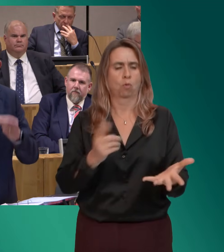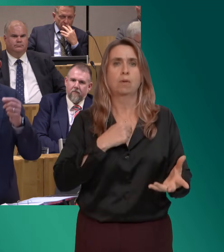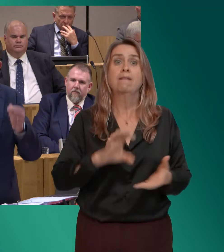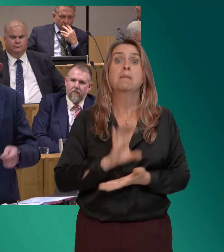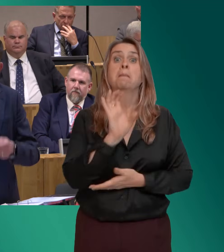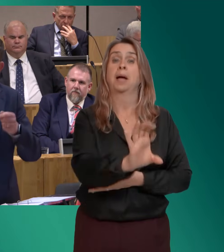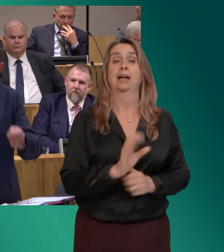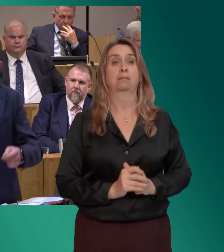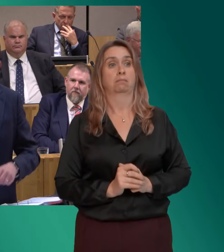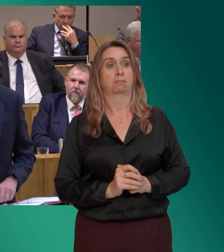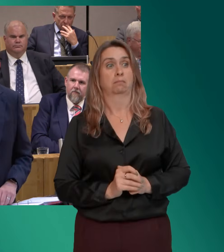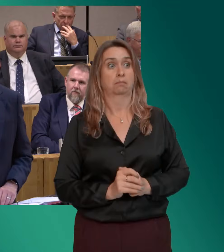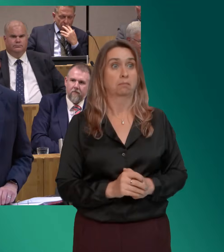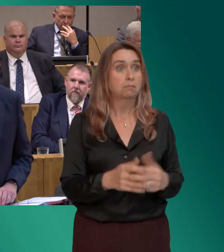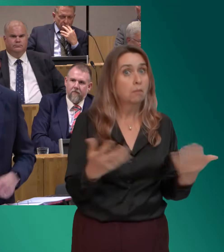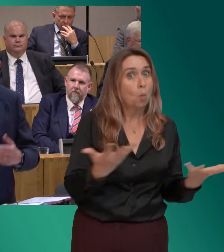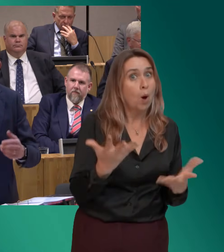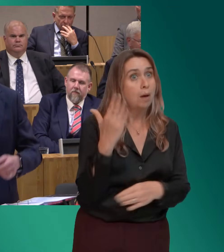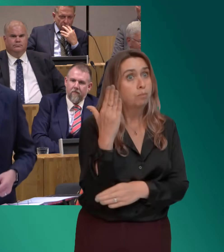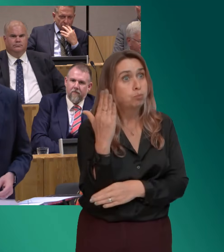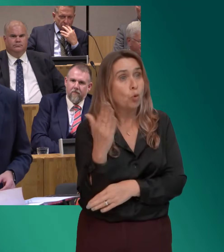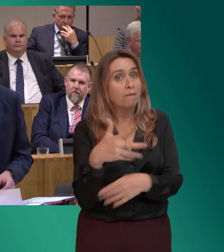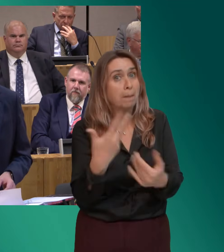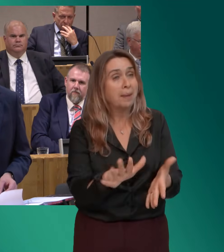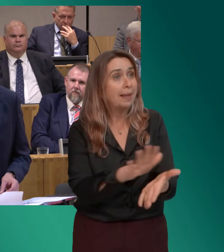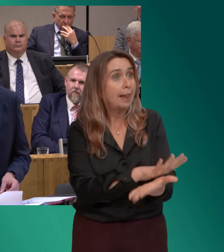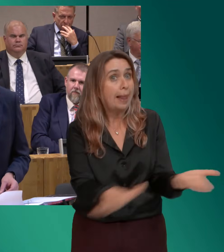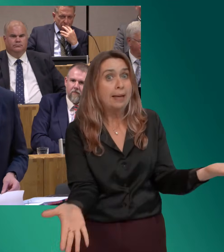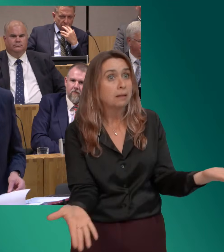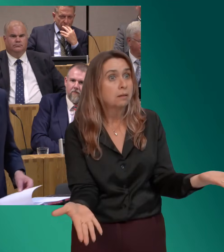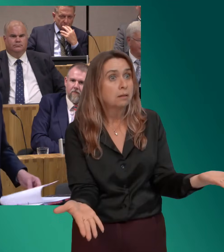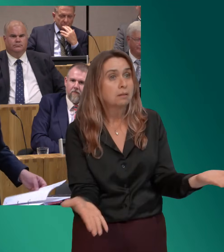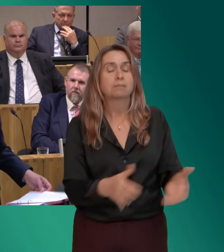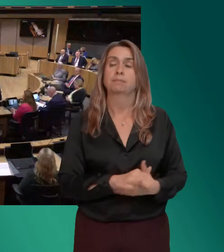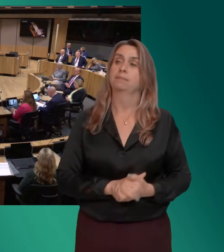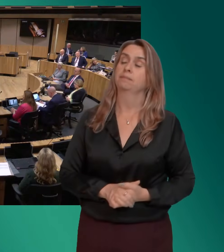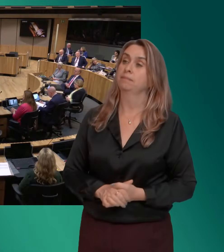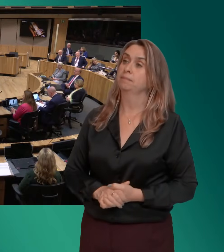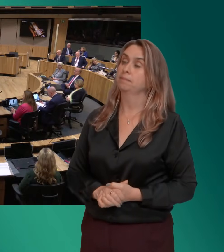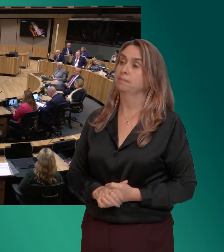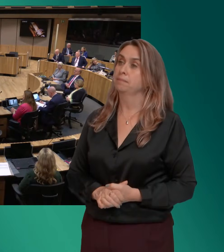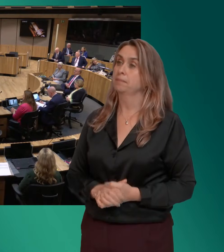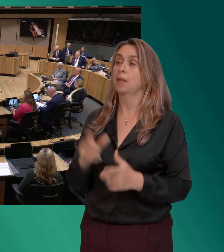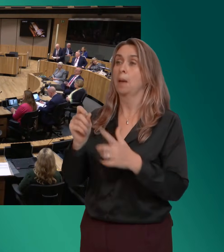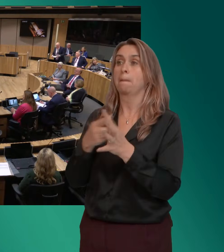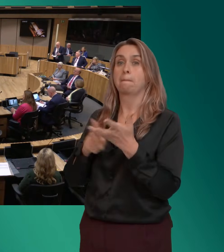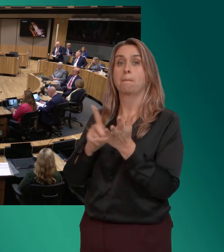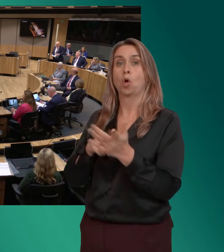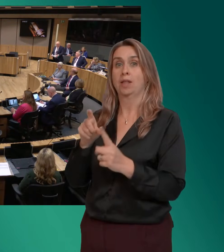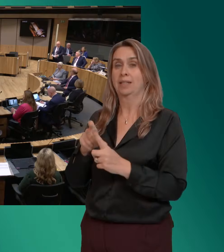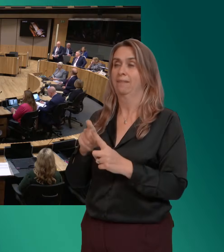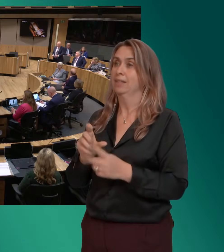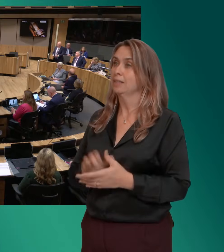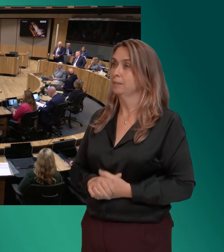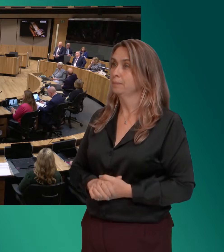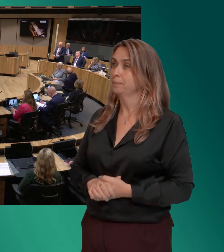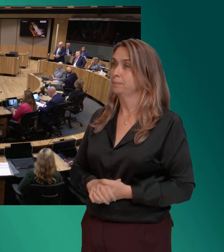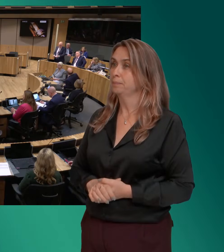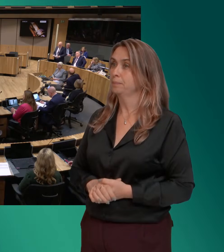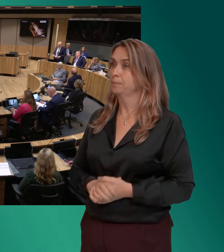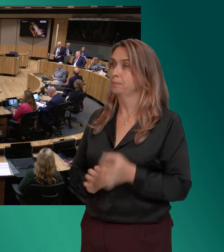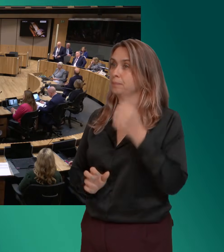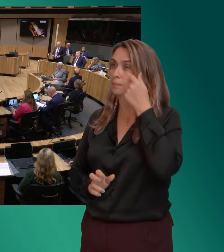goes in, that it provides us with the outcomes that we need, which includes, of course, clean rivers. Paul Davis. First Minister, reports